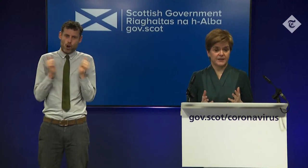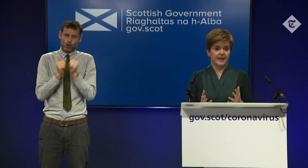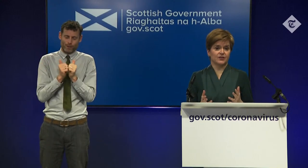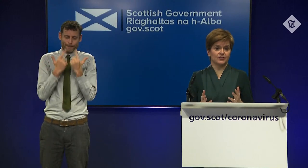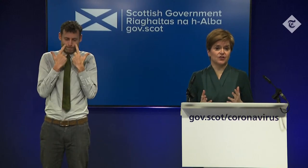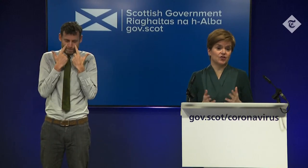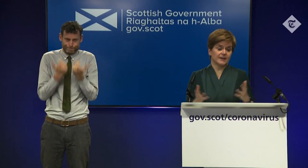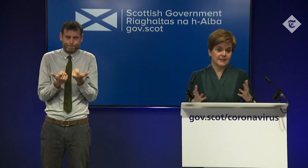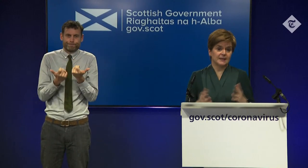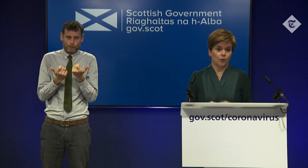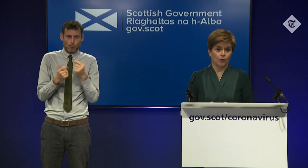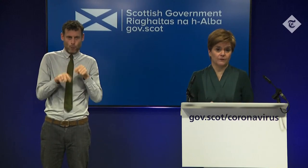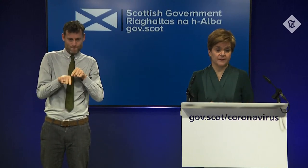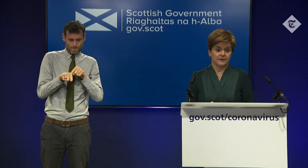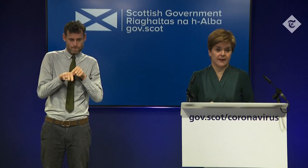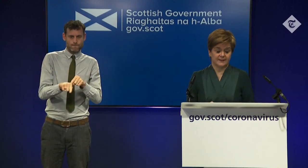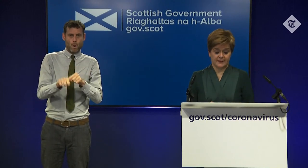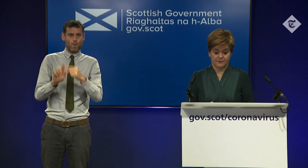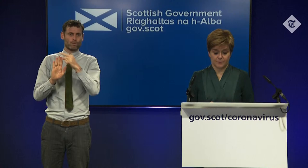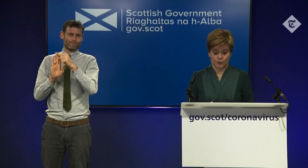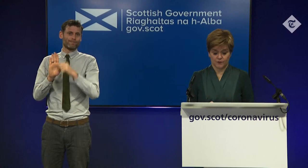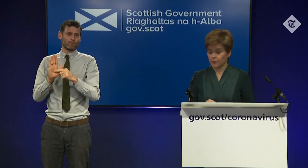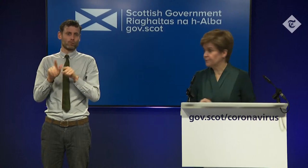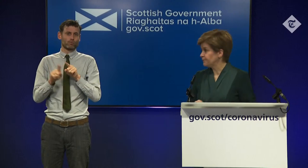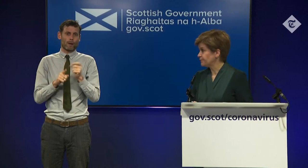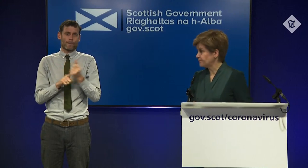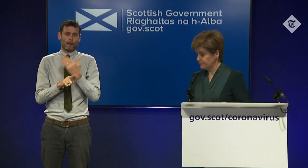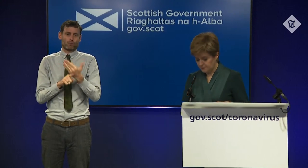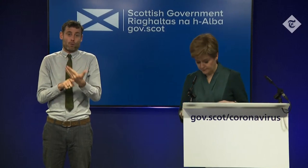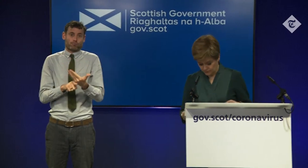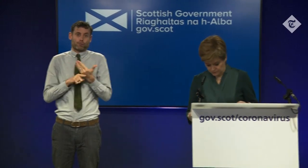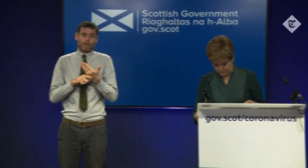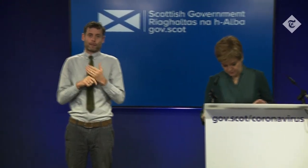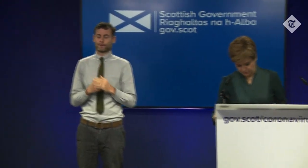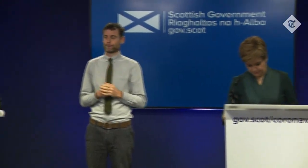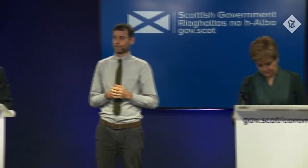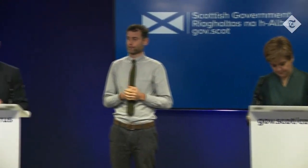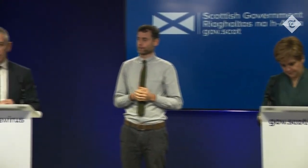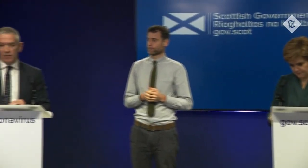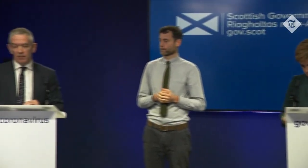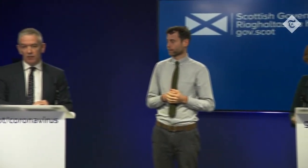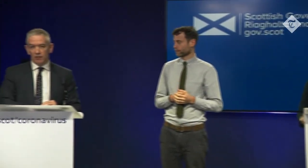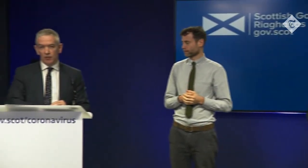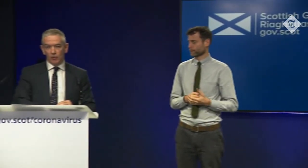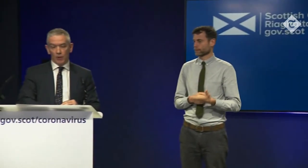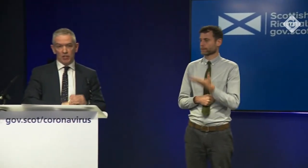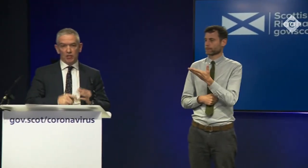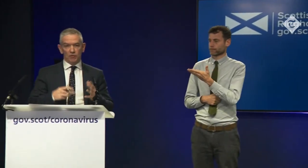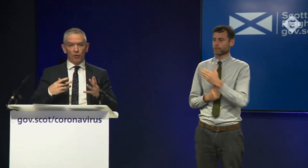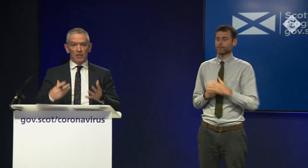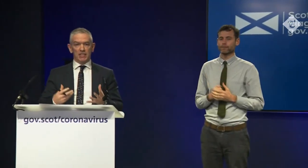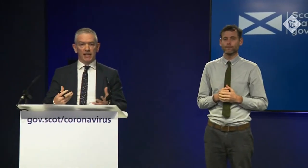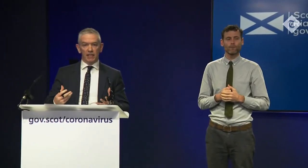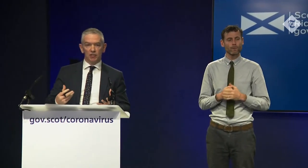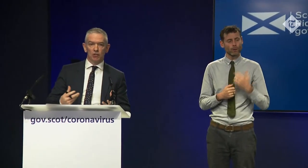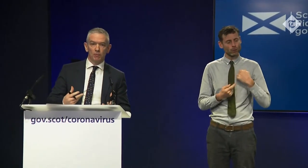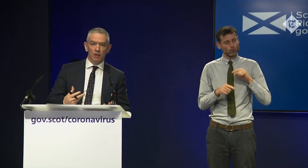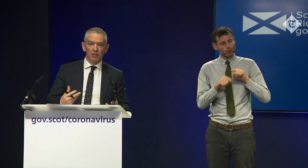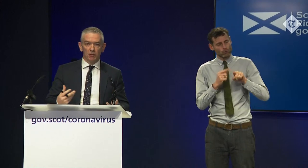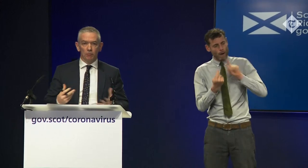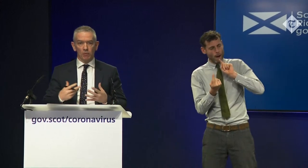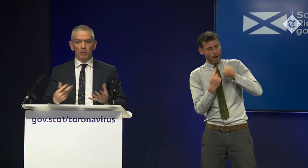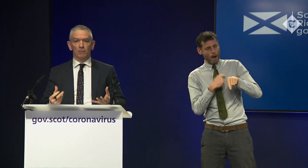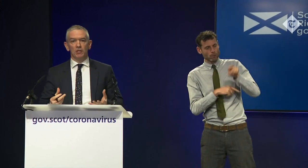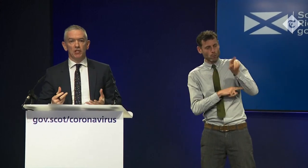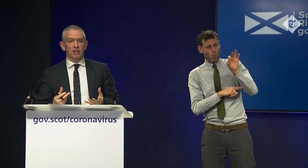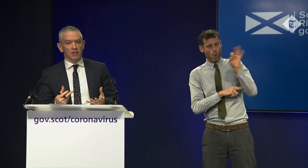these protections to try to keep all of us as safe as possible. James, I'll try and answer your questions as fully as I can just now, but